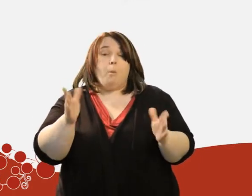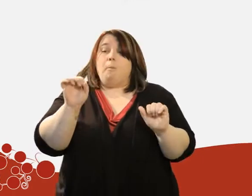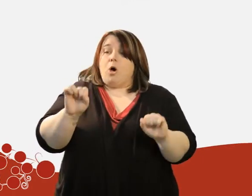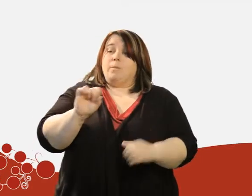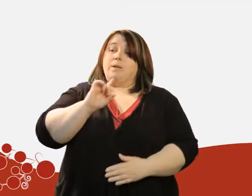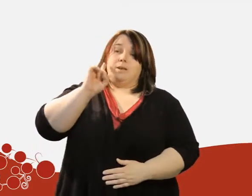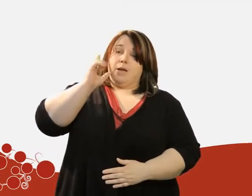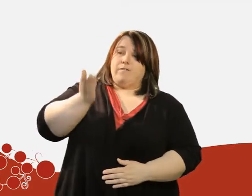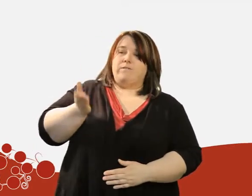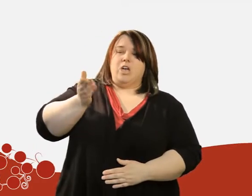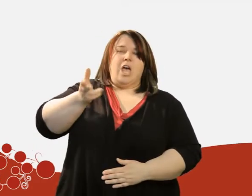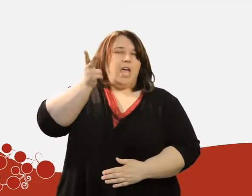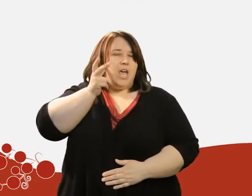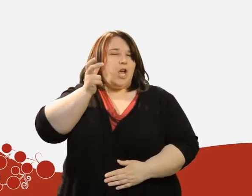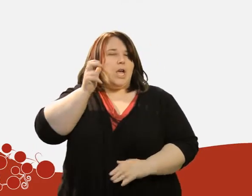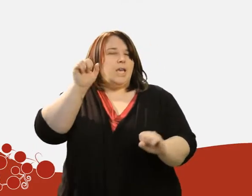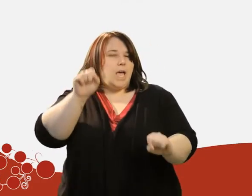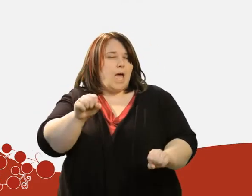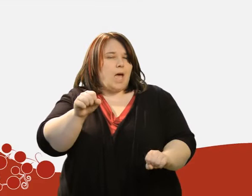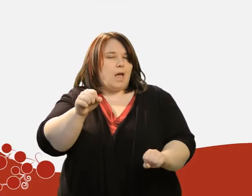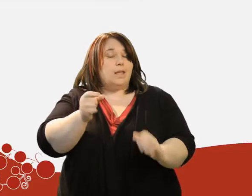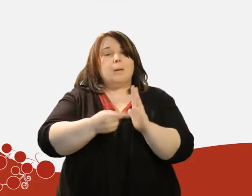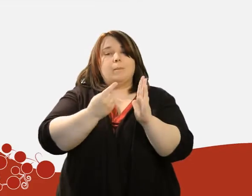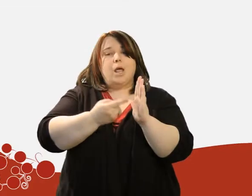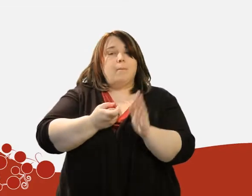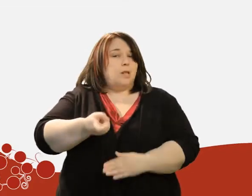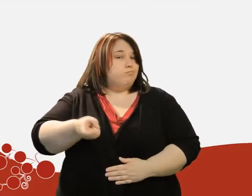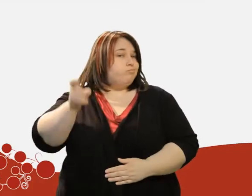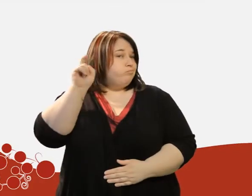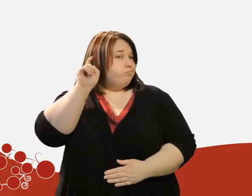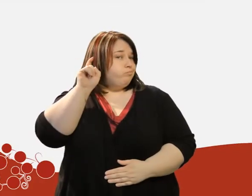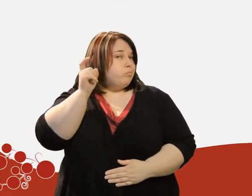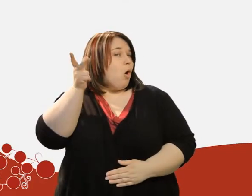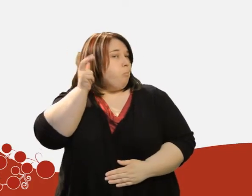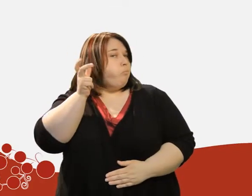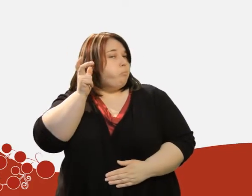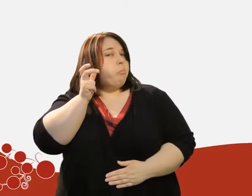Someone who is deaf may still be able to hear some sounds, sometimes with the use of a hearing aid.